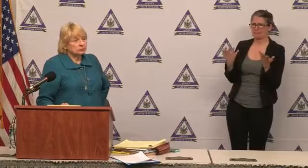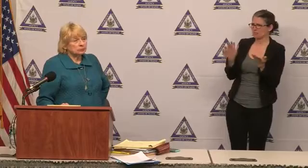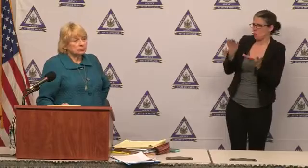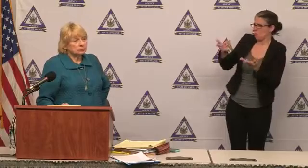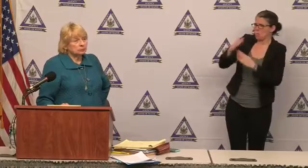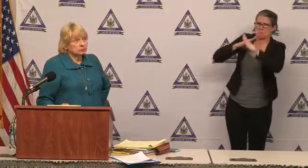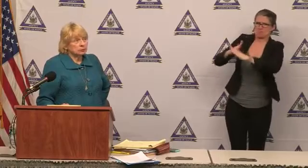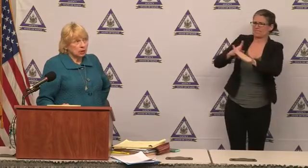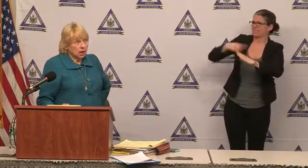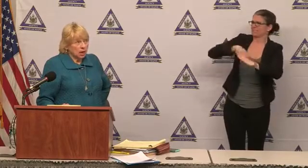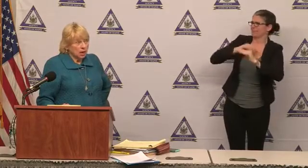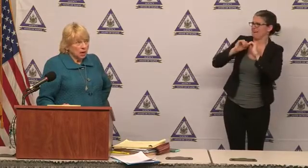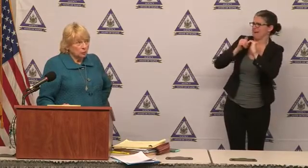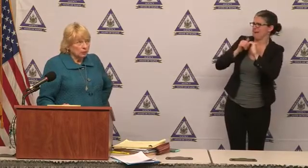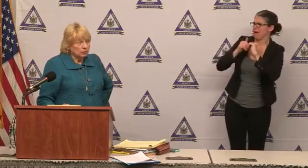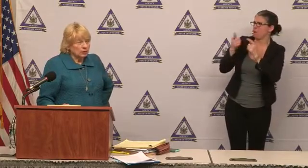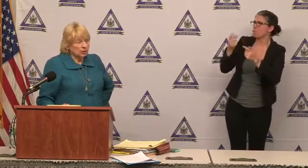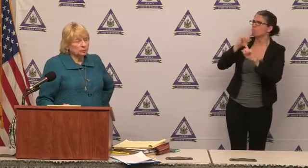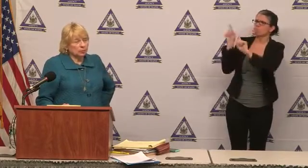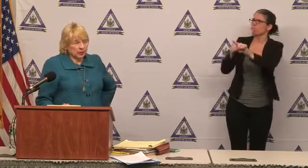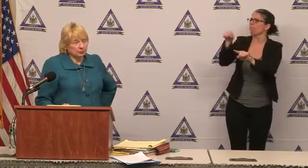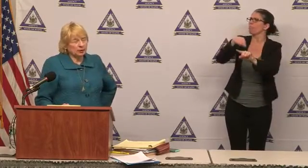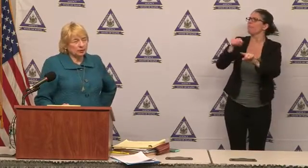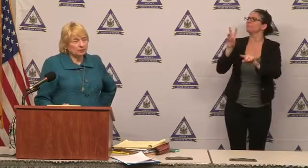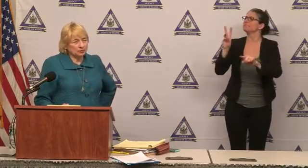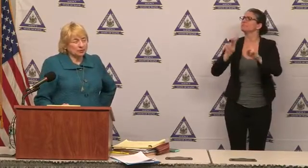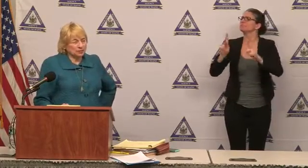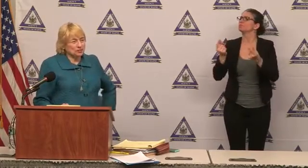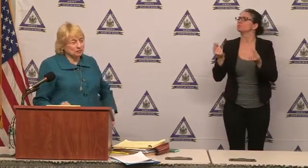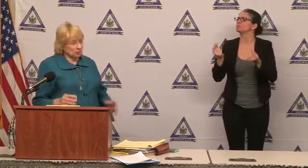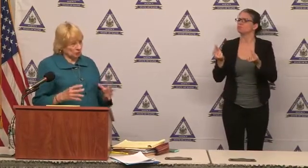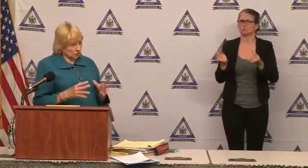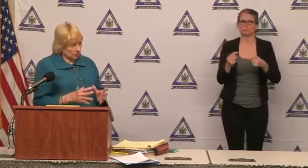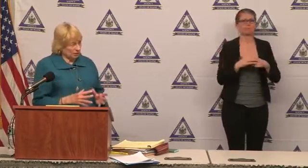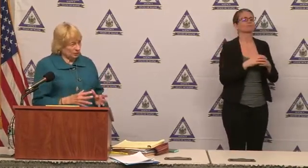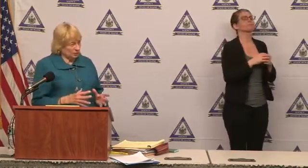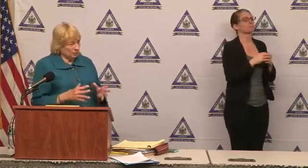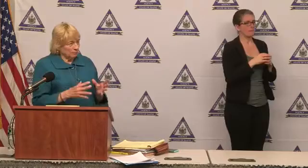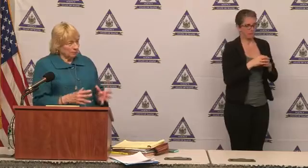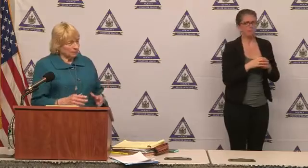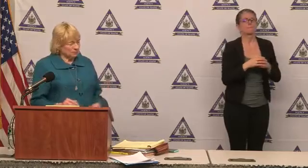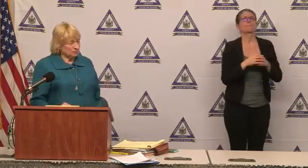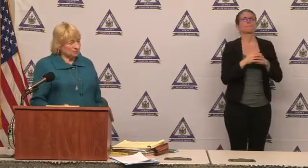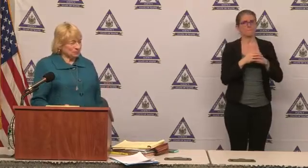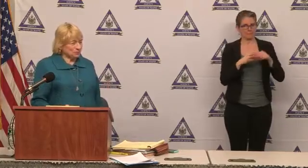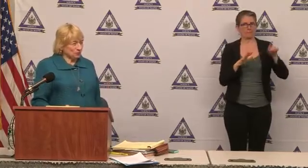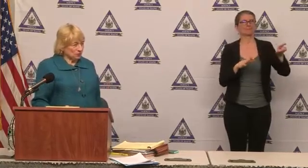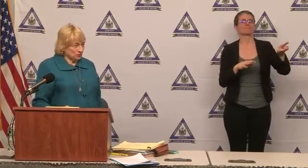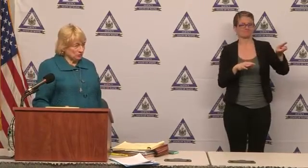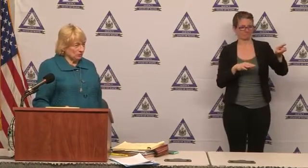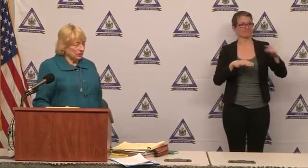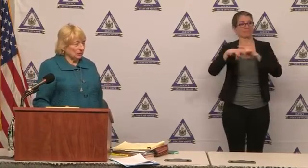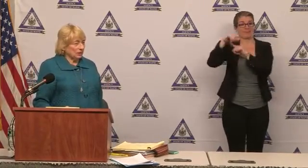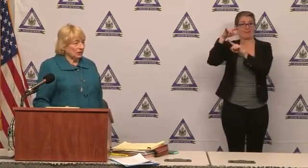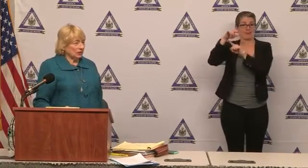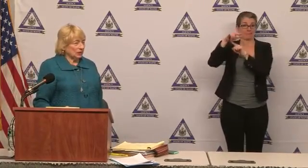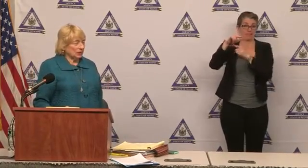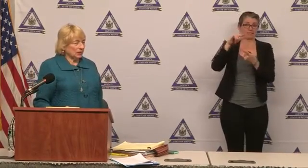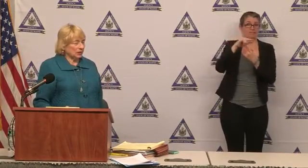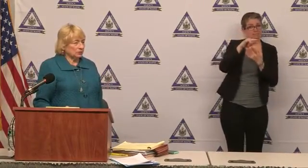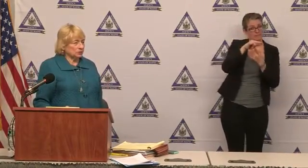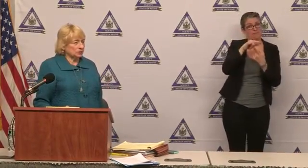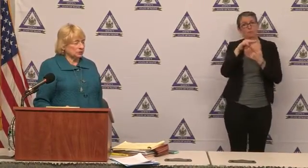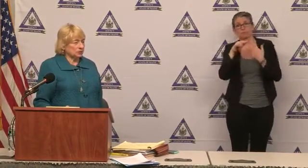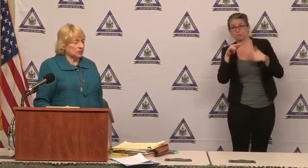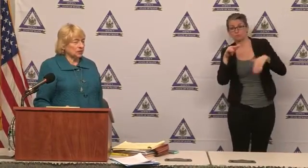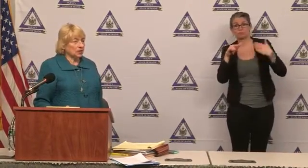air. Well, an airplane, by definition, is a fairly crowded situation, and